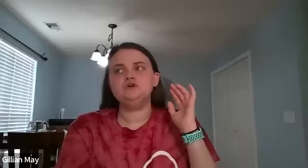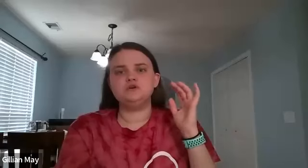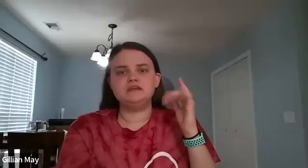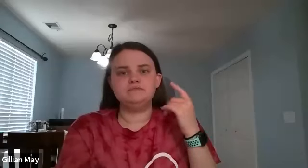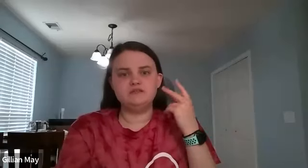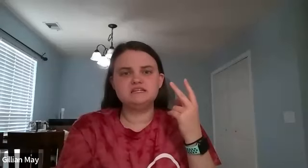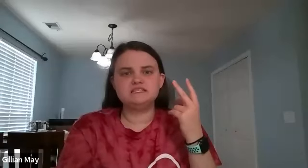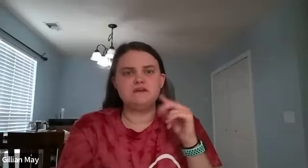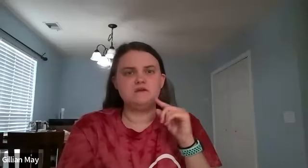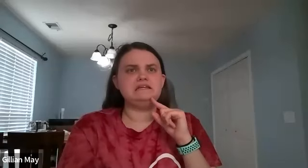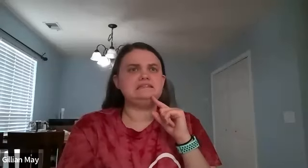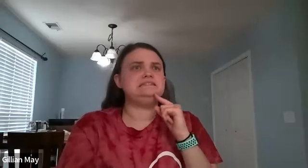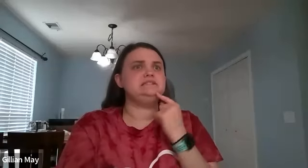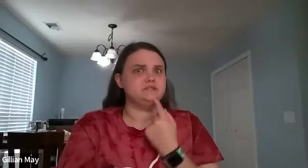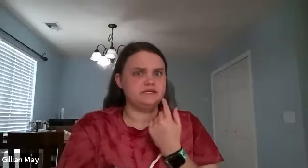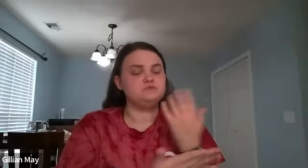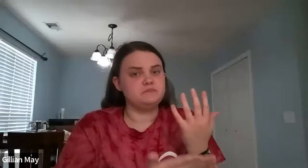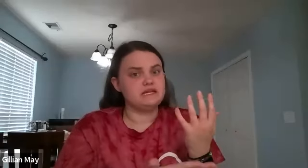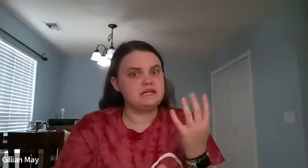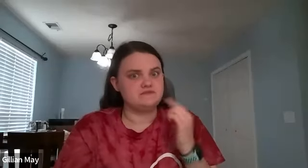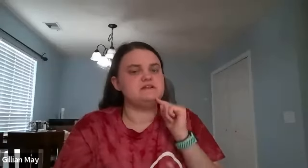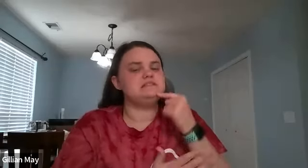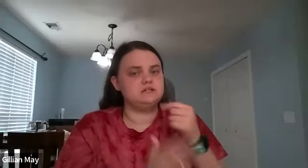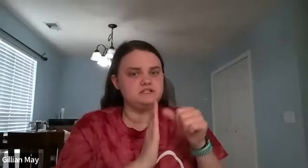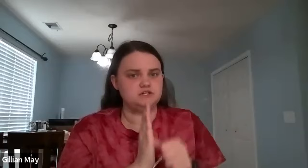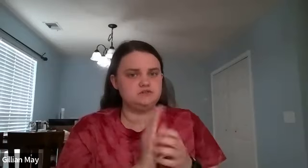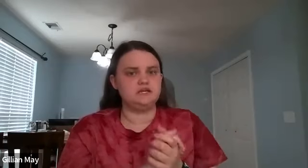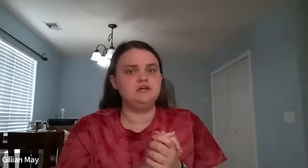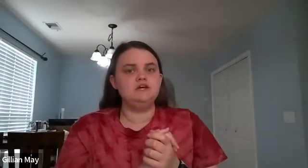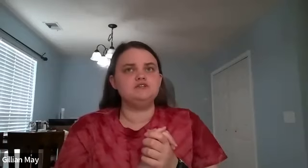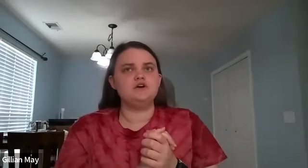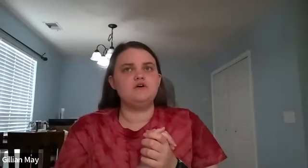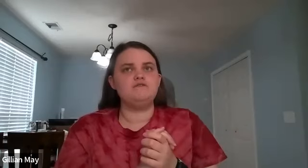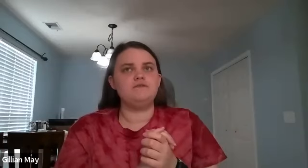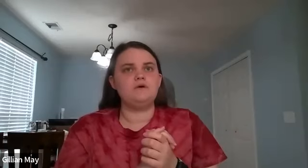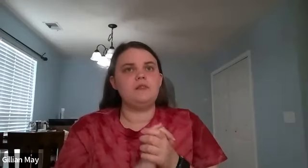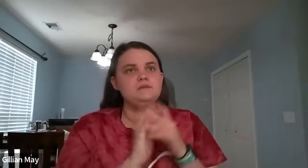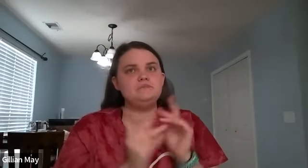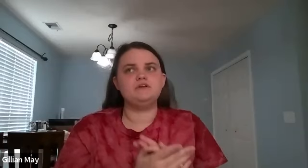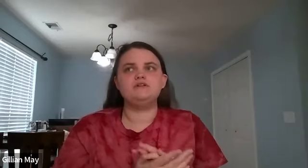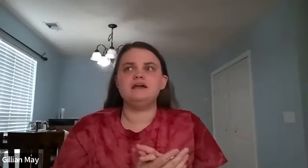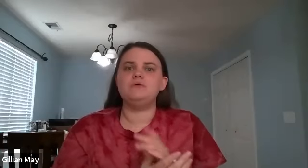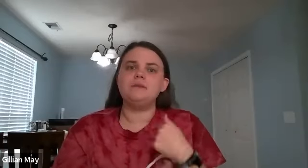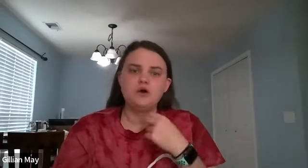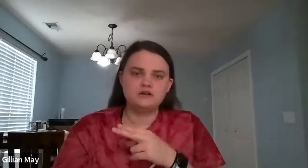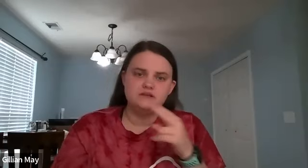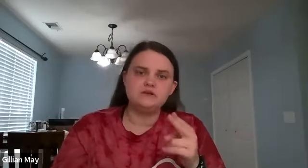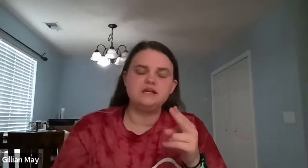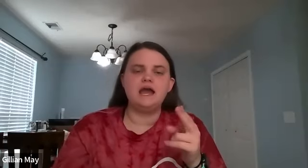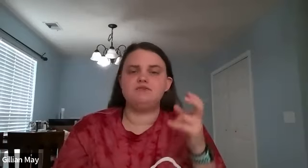So it can be looked as a very serious, which I mean, it is a very serious surgery. So for a lot of people that are like, well, I'm hard of hearing, I have a